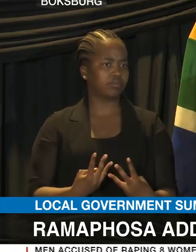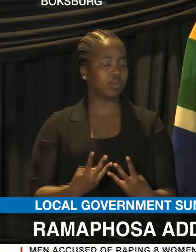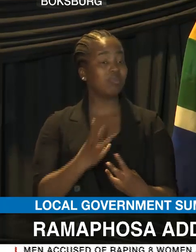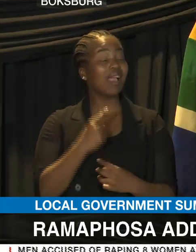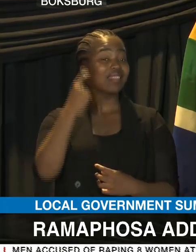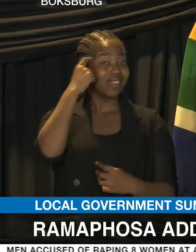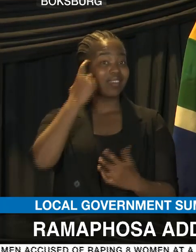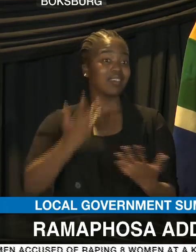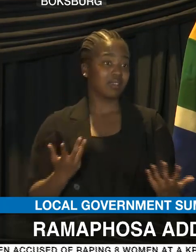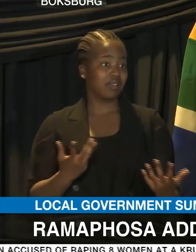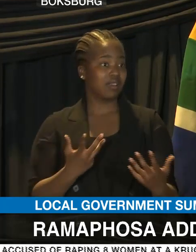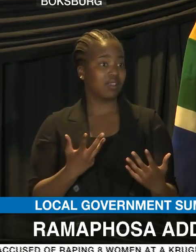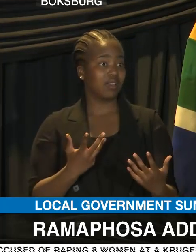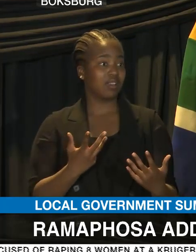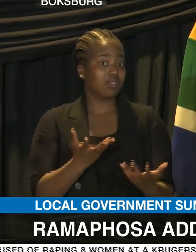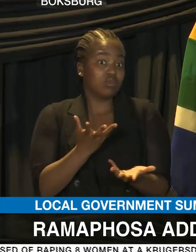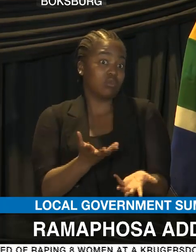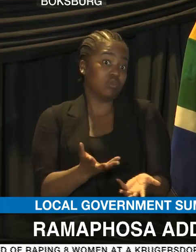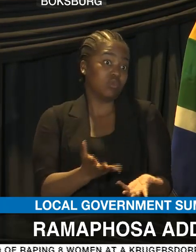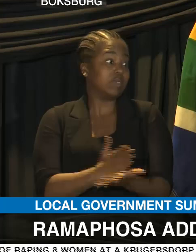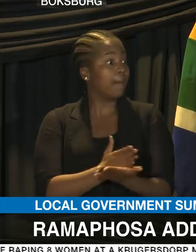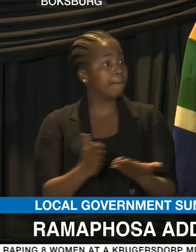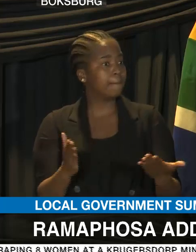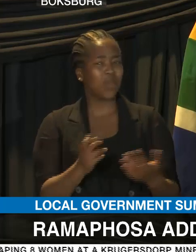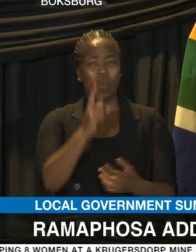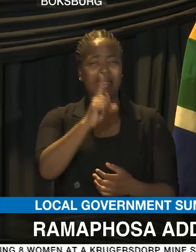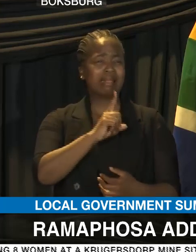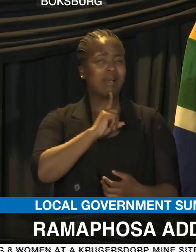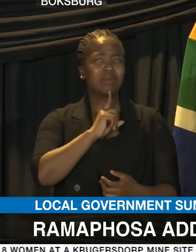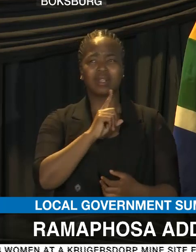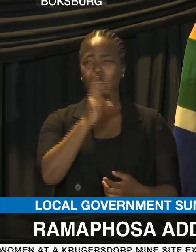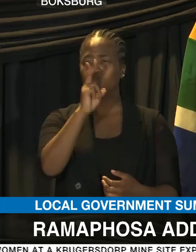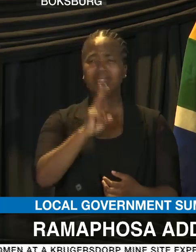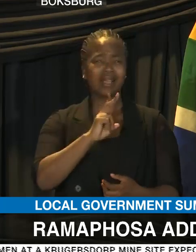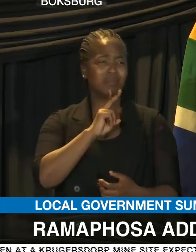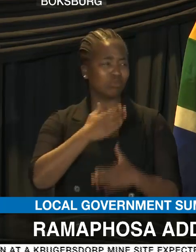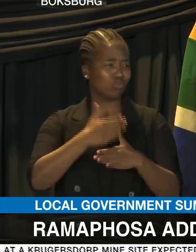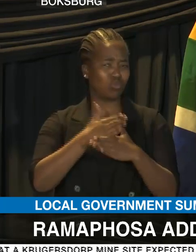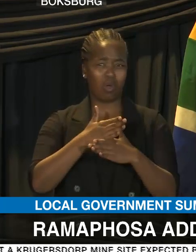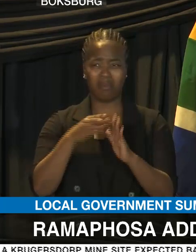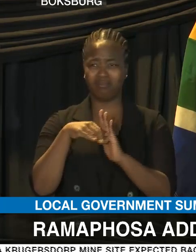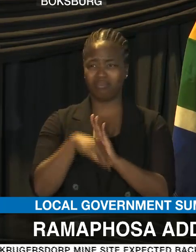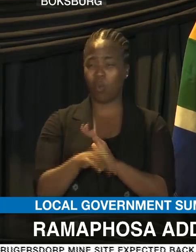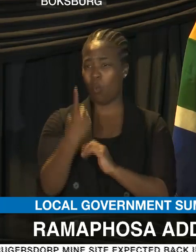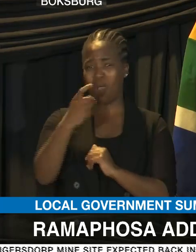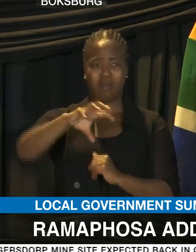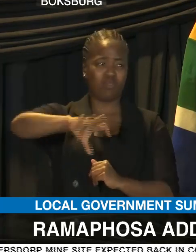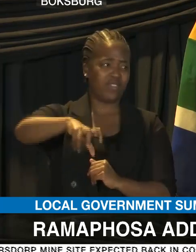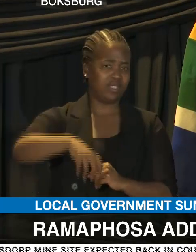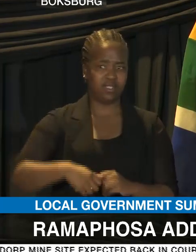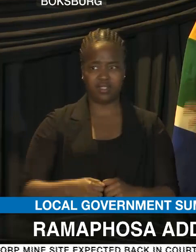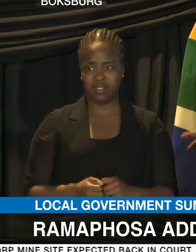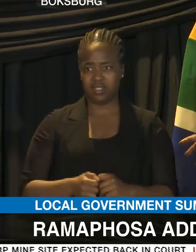in the course of that, some 1,000 or 2,000 jobs were lost in one of our provinces.